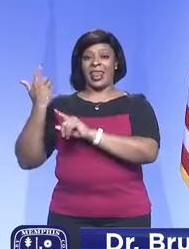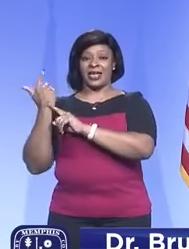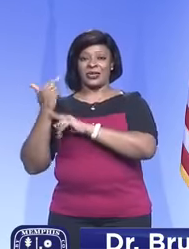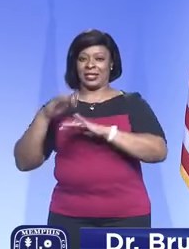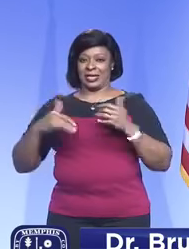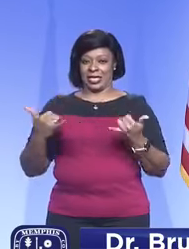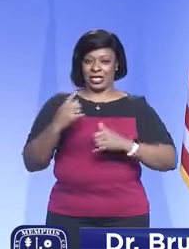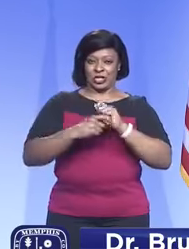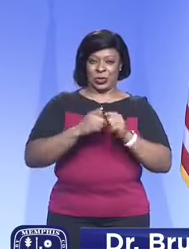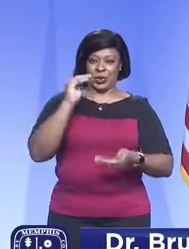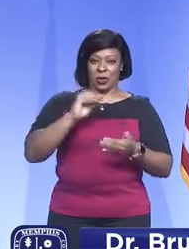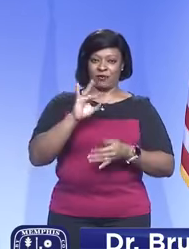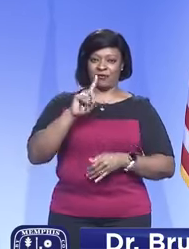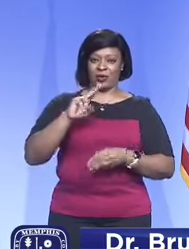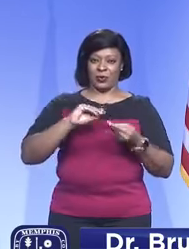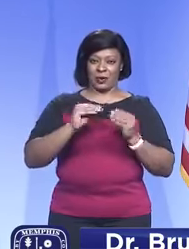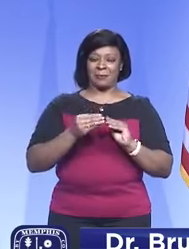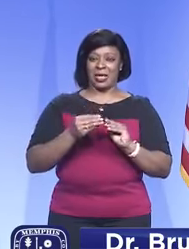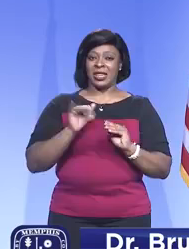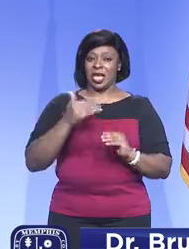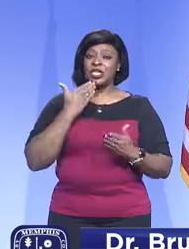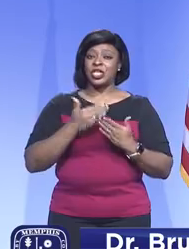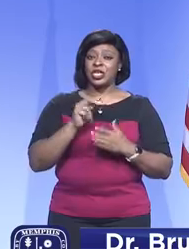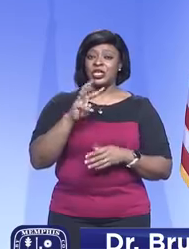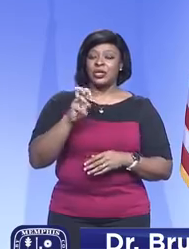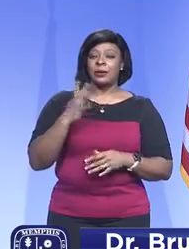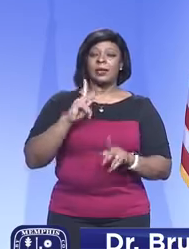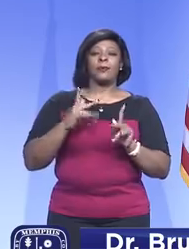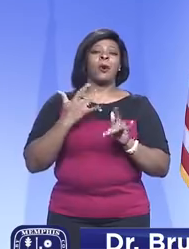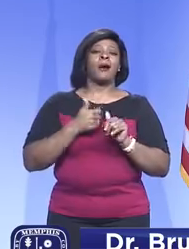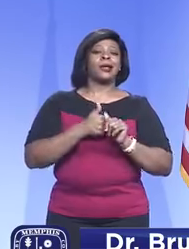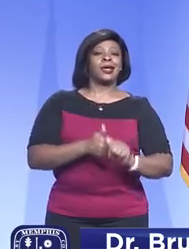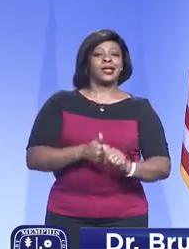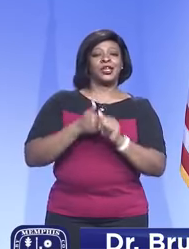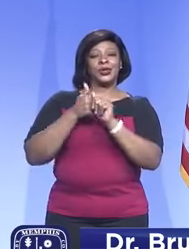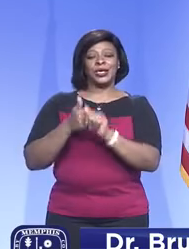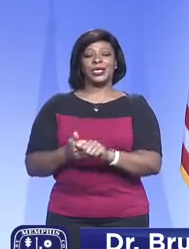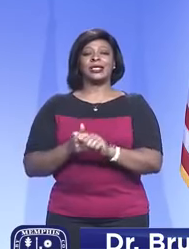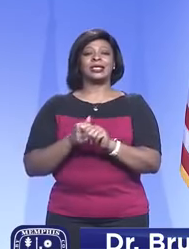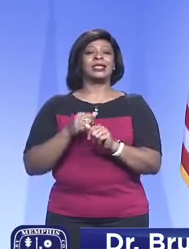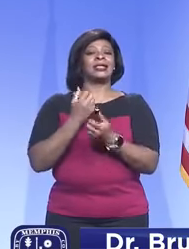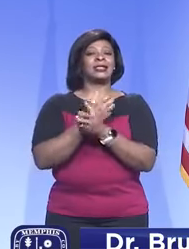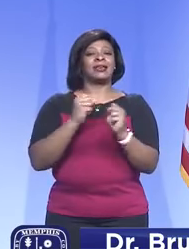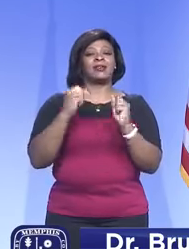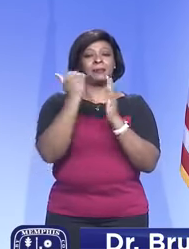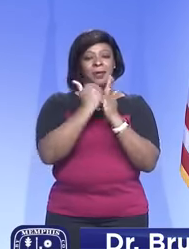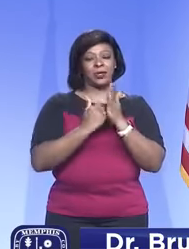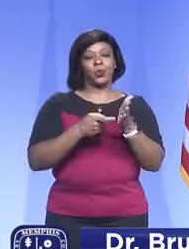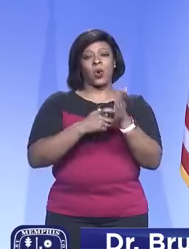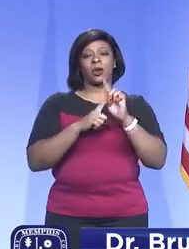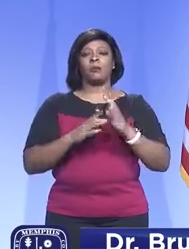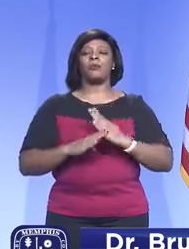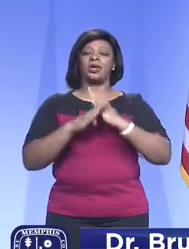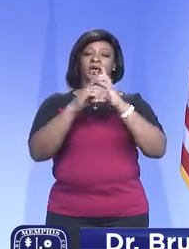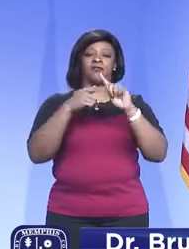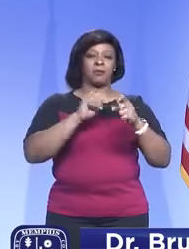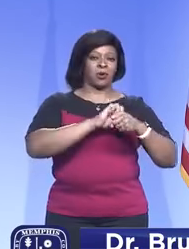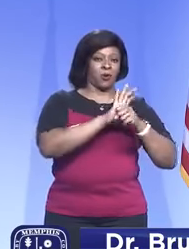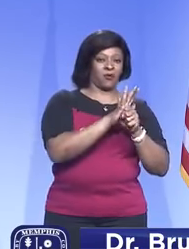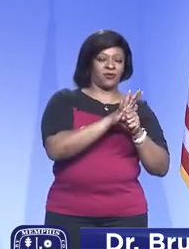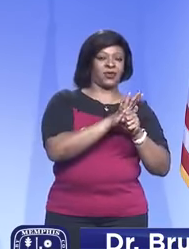because people are adhering to the safety measures required to protect you from